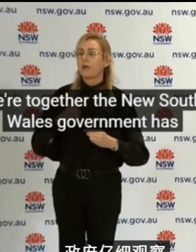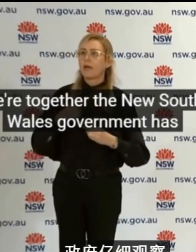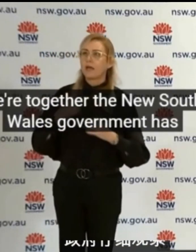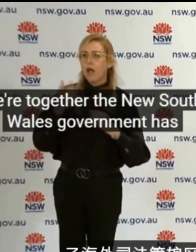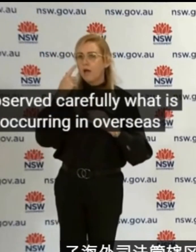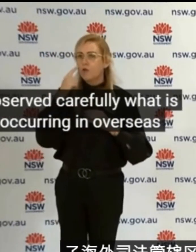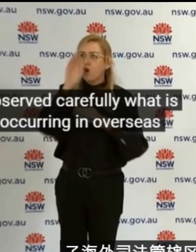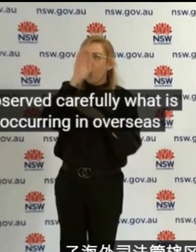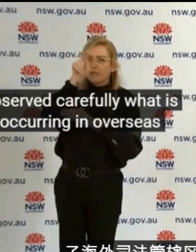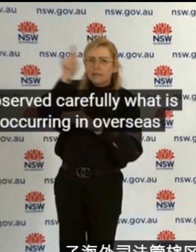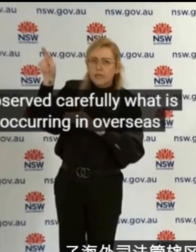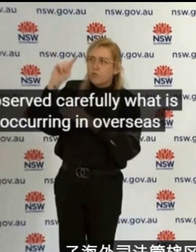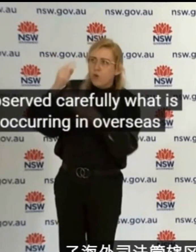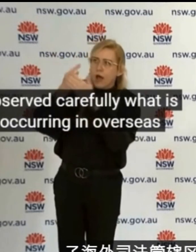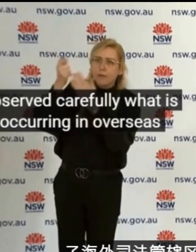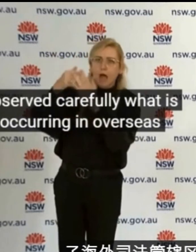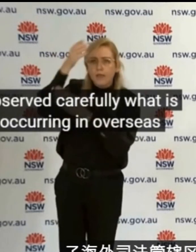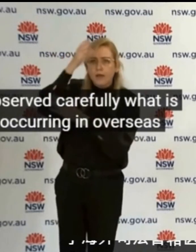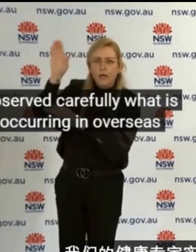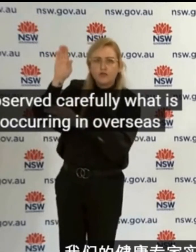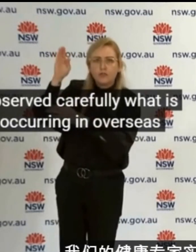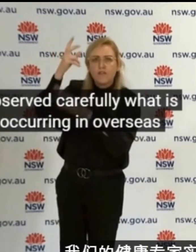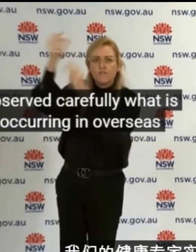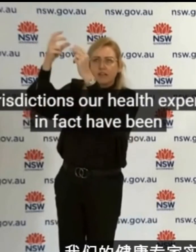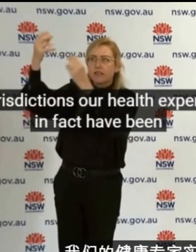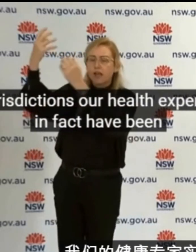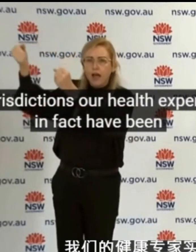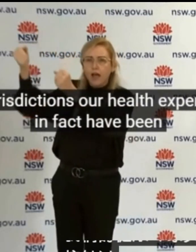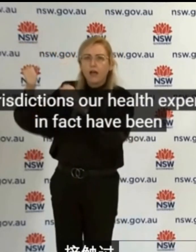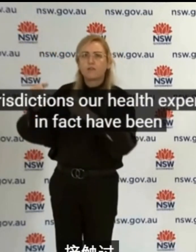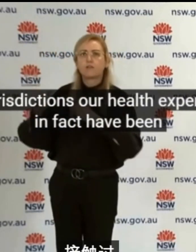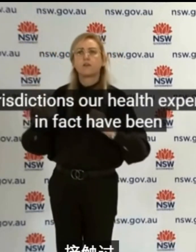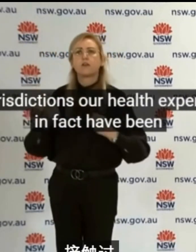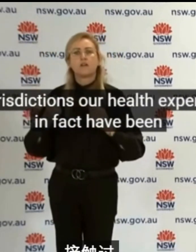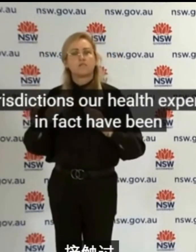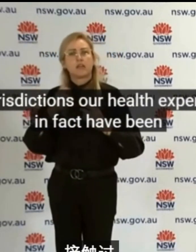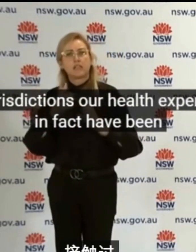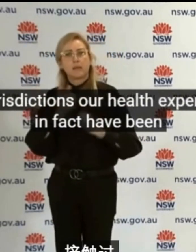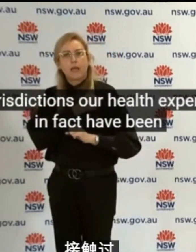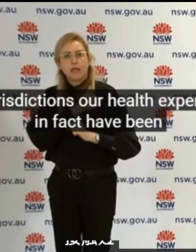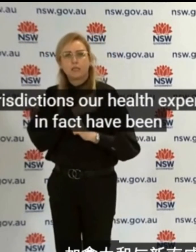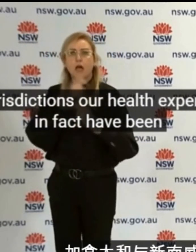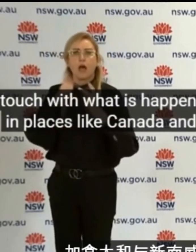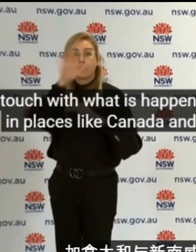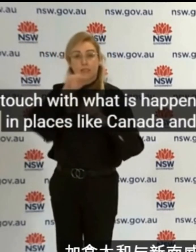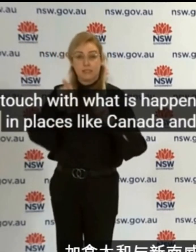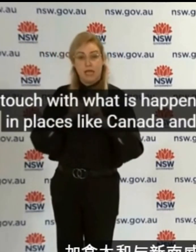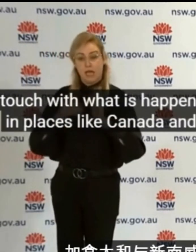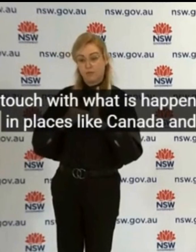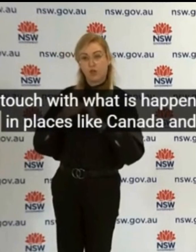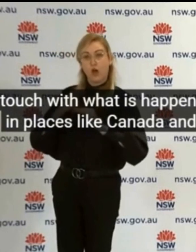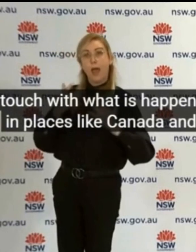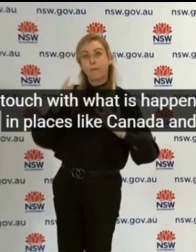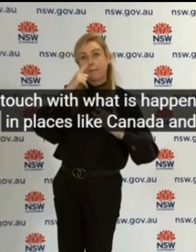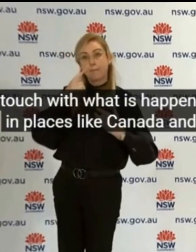jurisdictions. Our health experts, in fact, have been in touch with what is happening in places like Canada, in provinces with a similar size to New South Wales and what